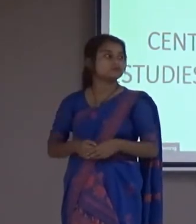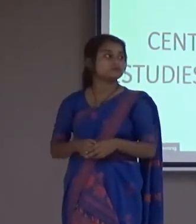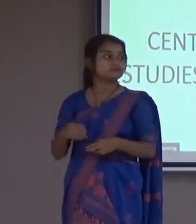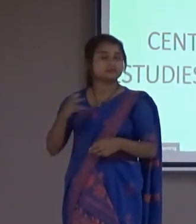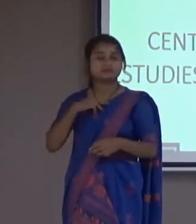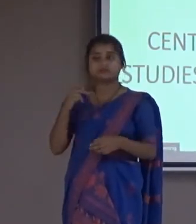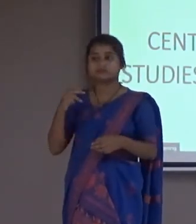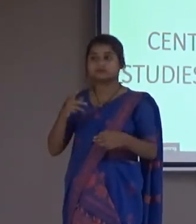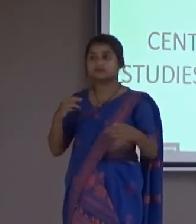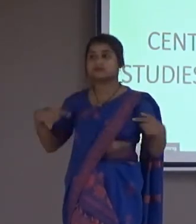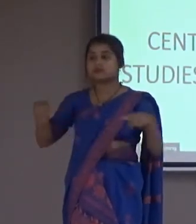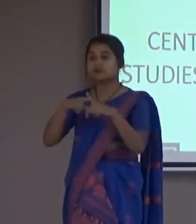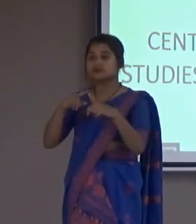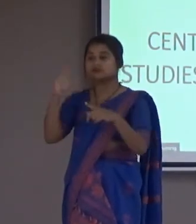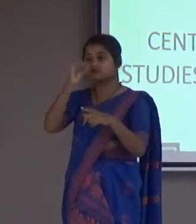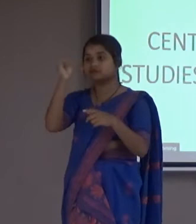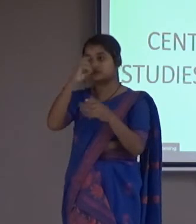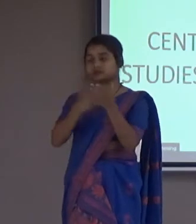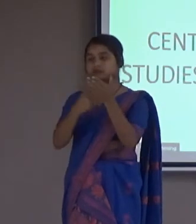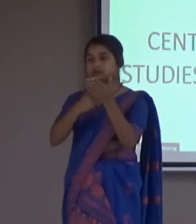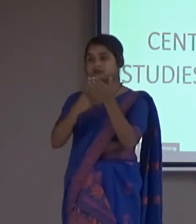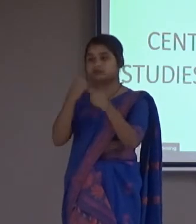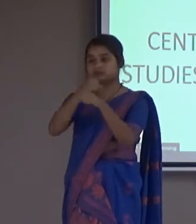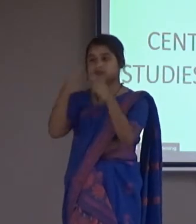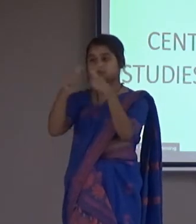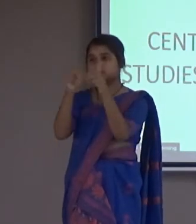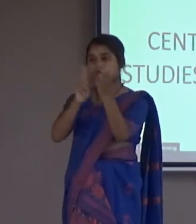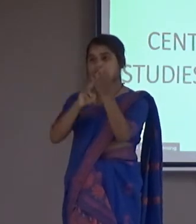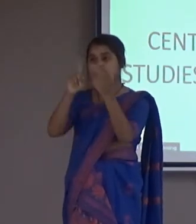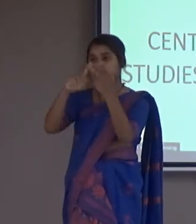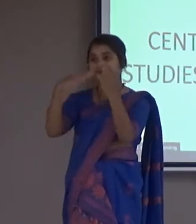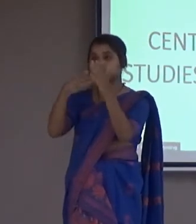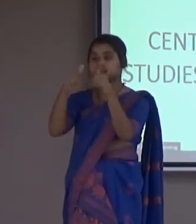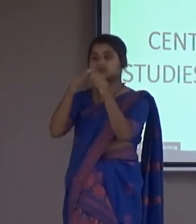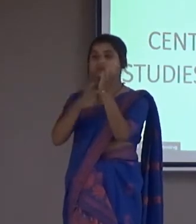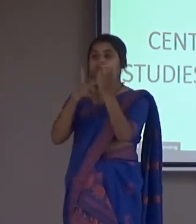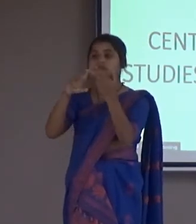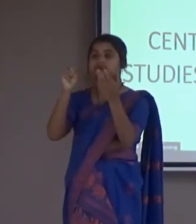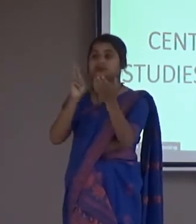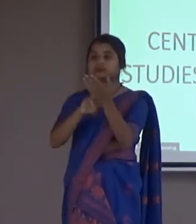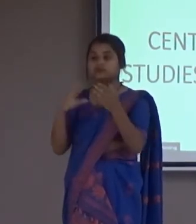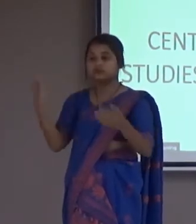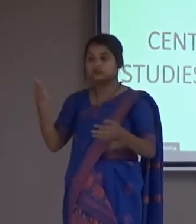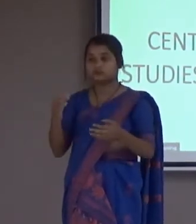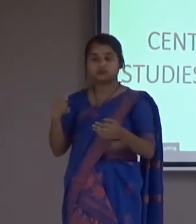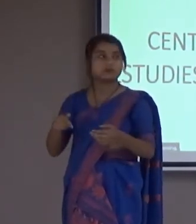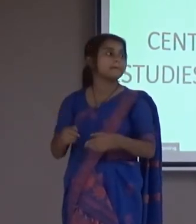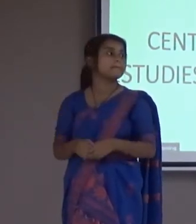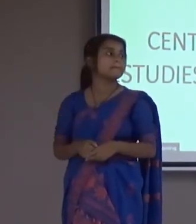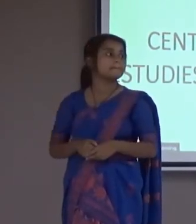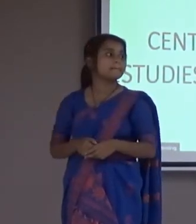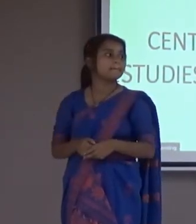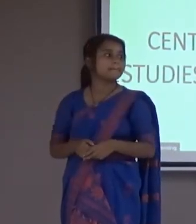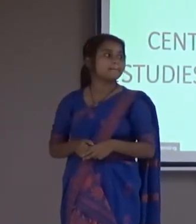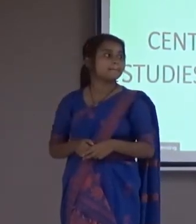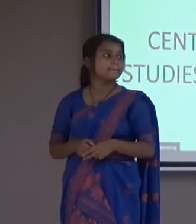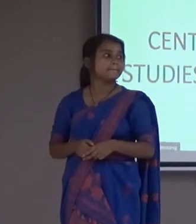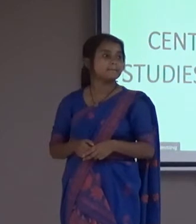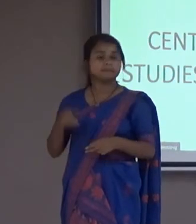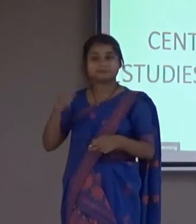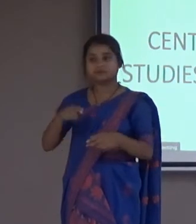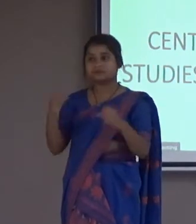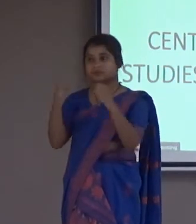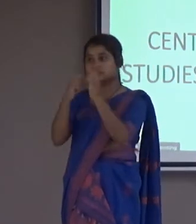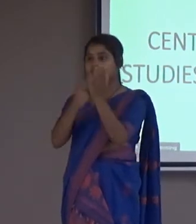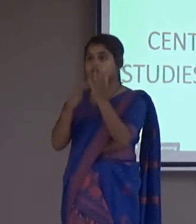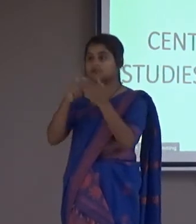two organizations to incorporate ourselves in this new agenda of realizing our dreams of building something